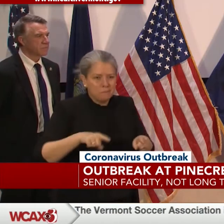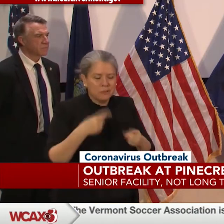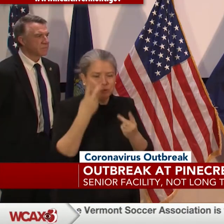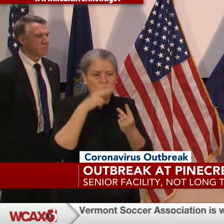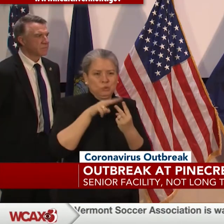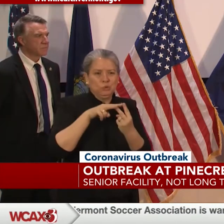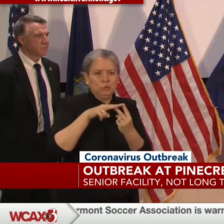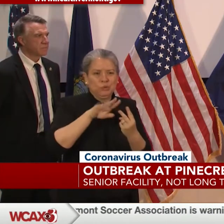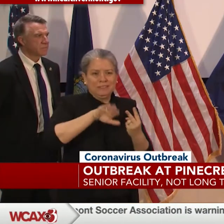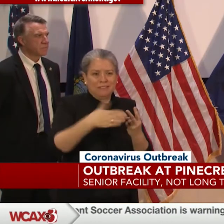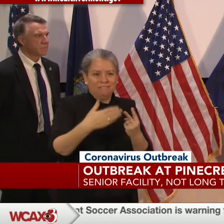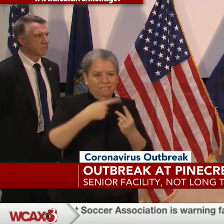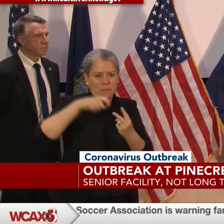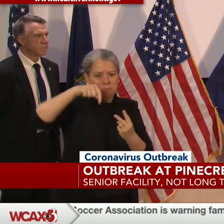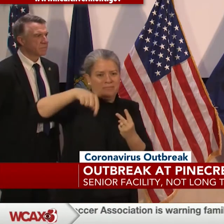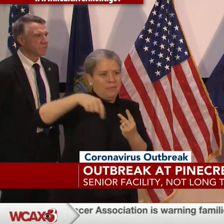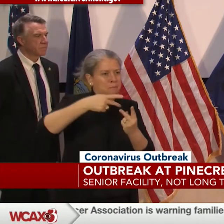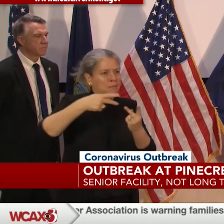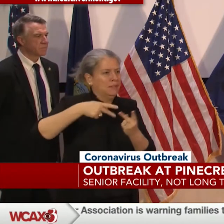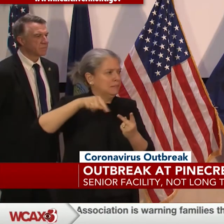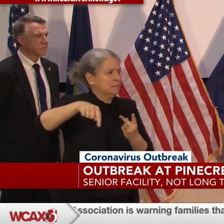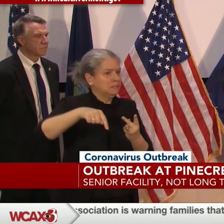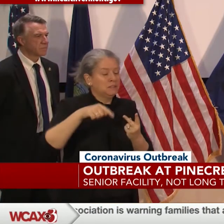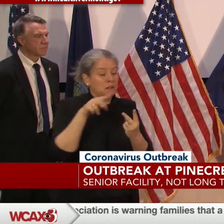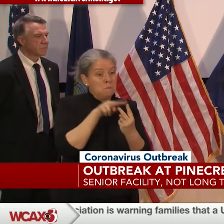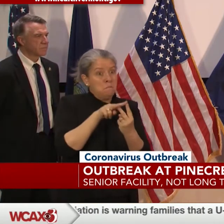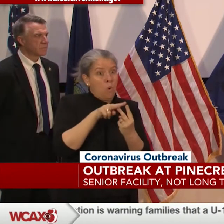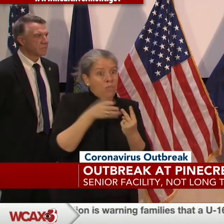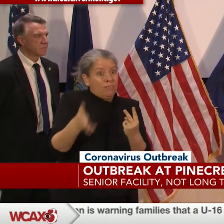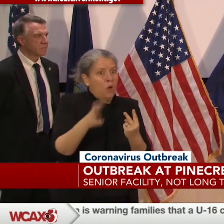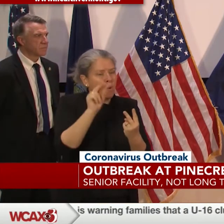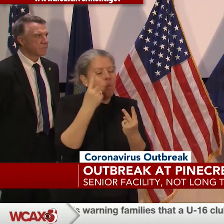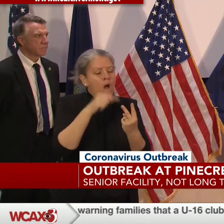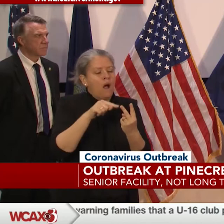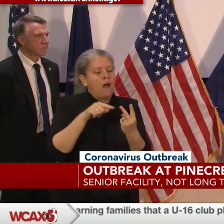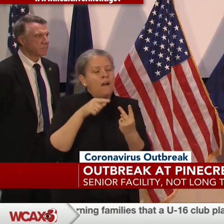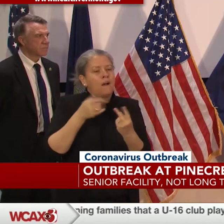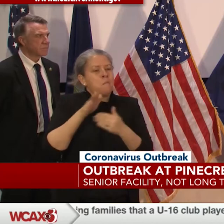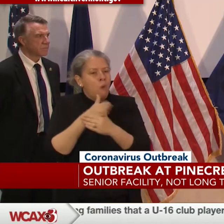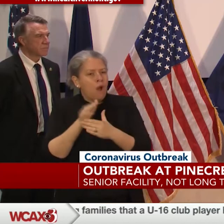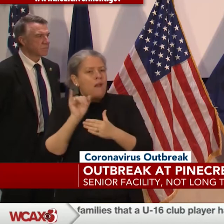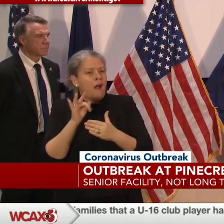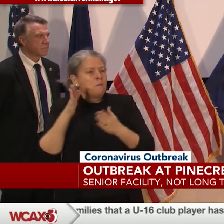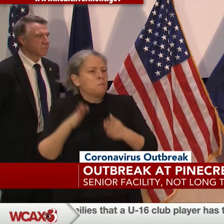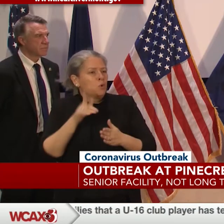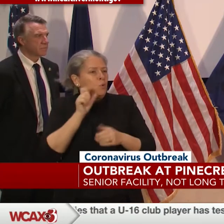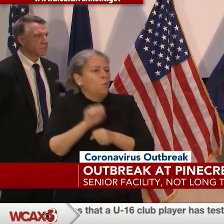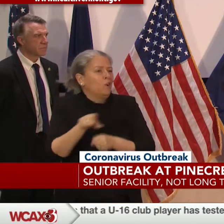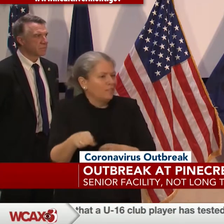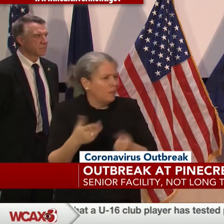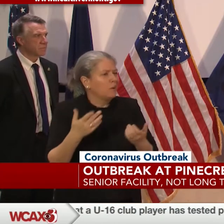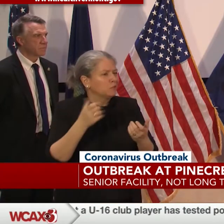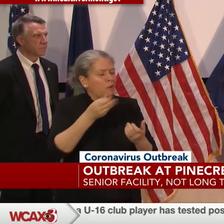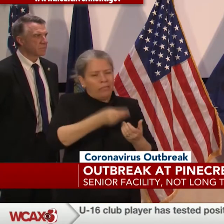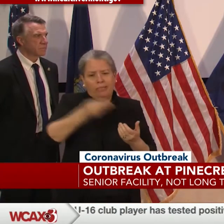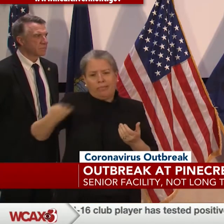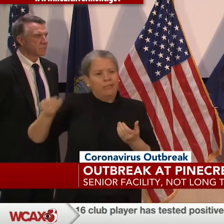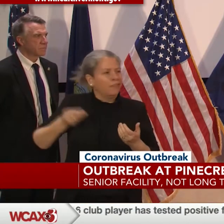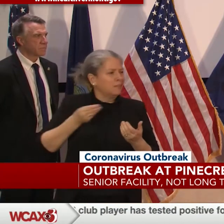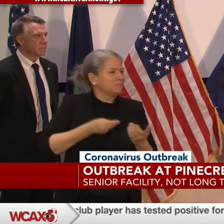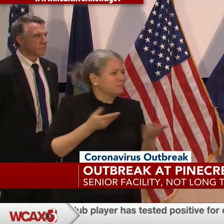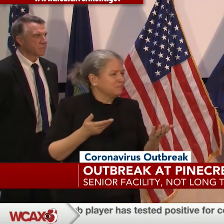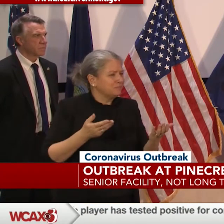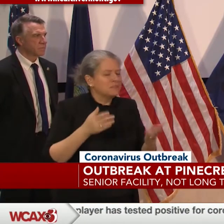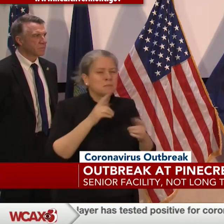The health department has been very involved over the last 5 to 6 days with